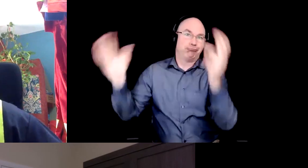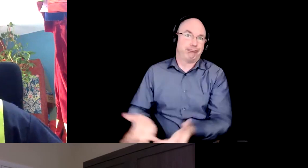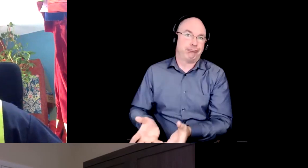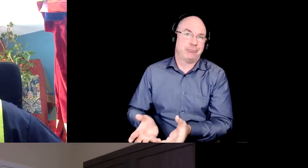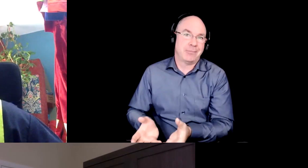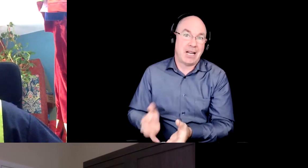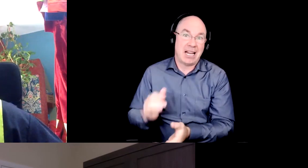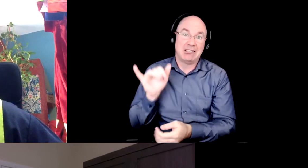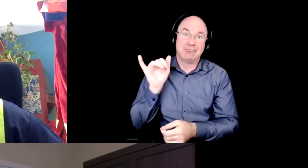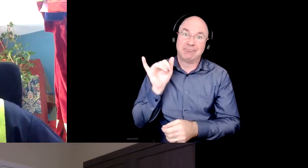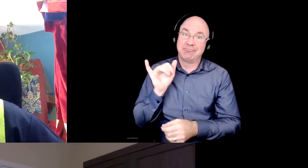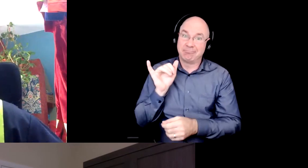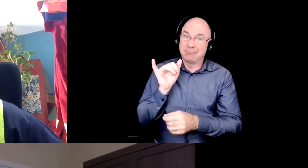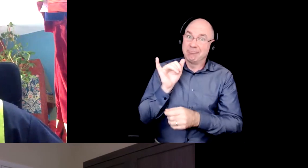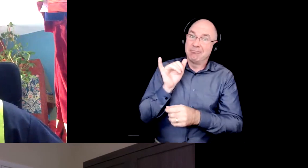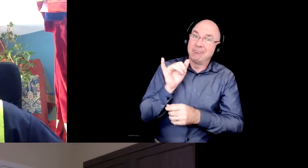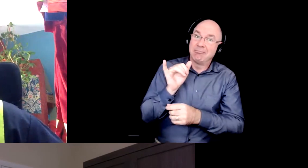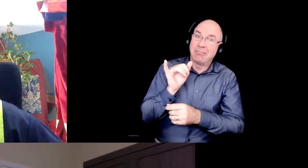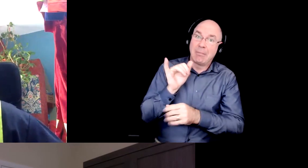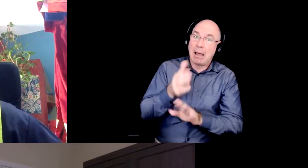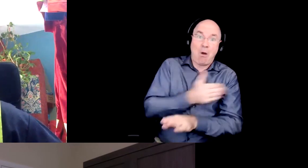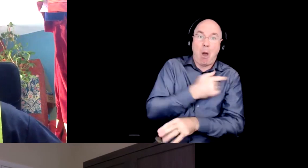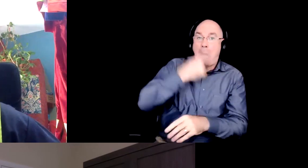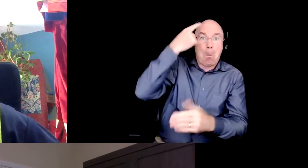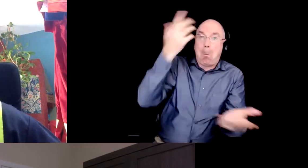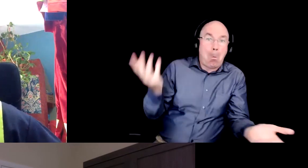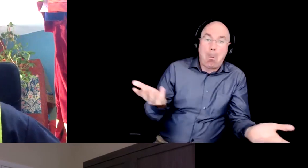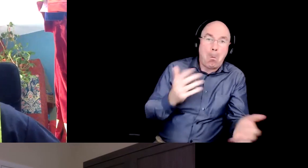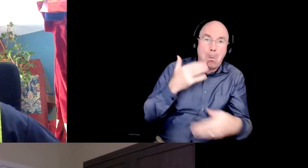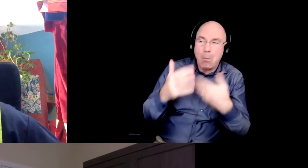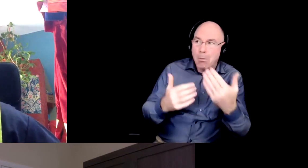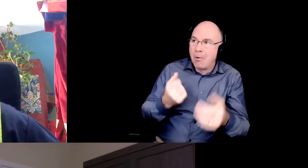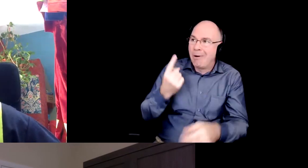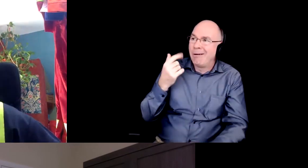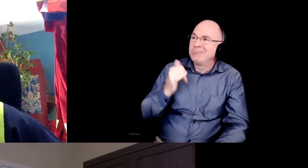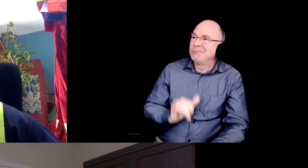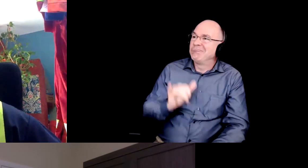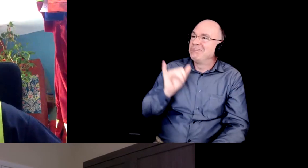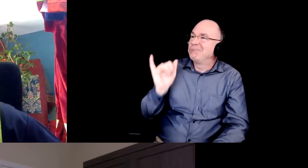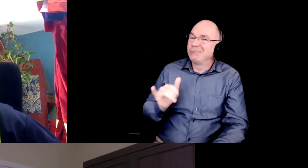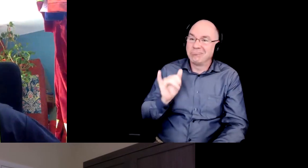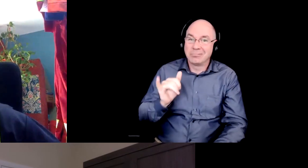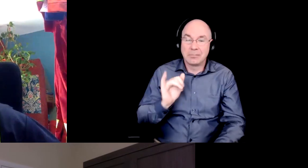That's something that wasn't apparent to me right away, but it is. Yeah. So then